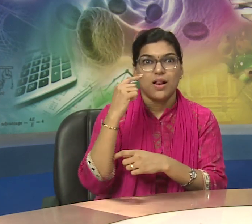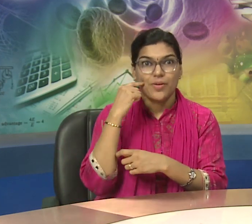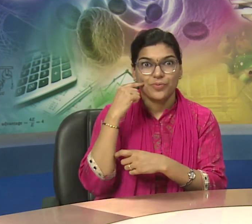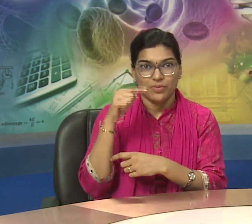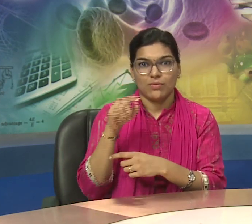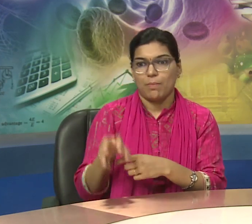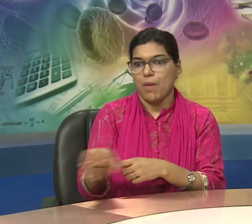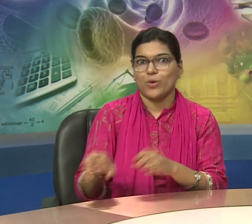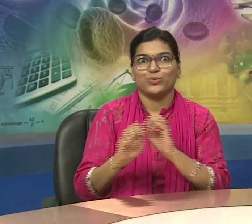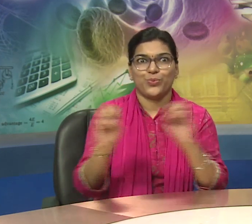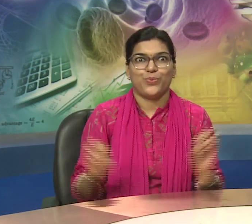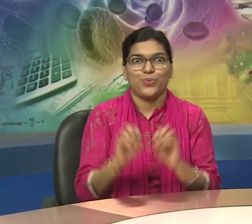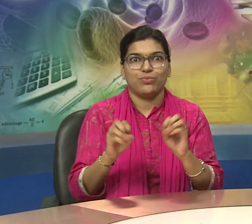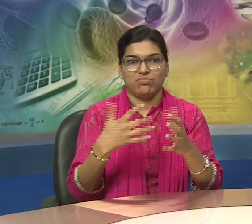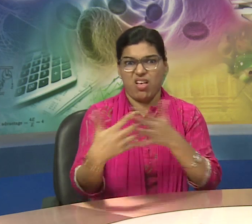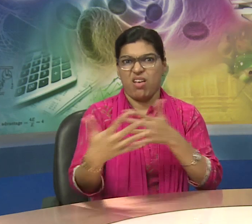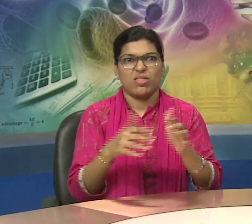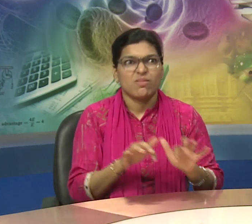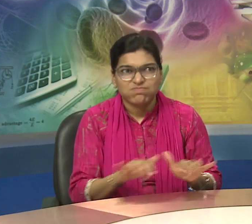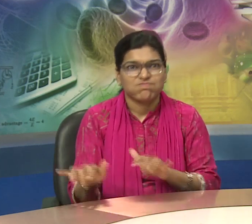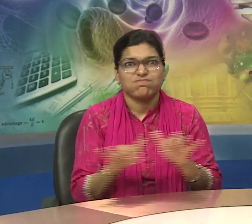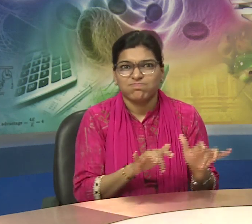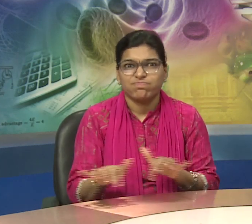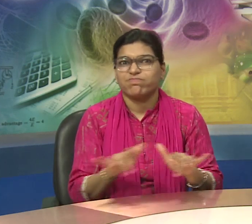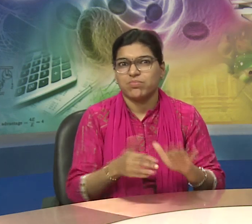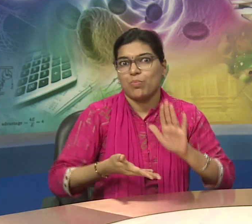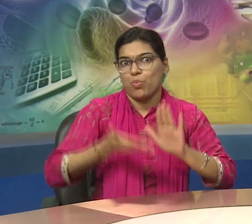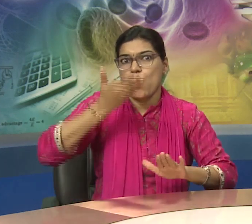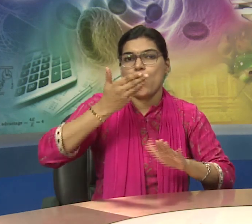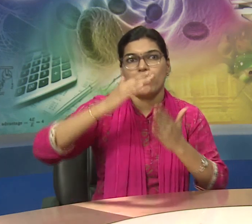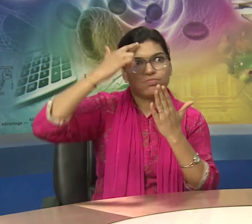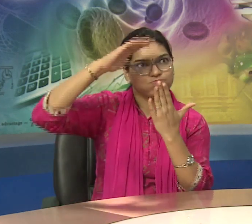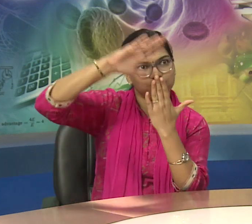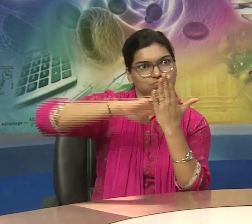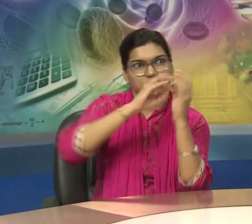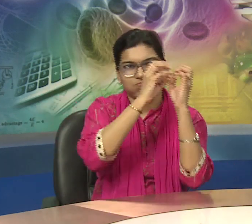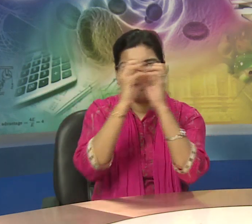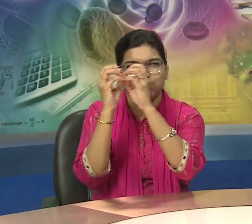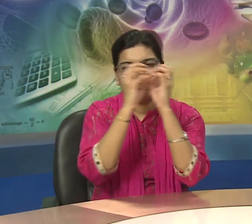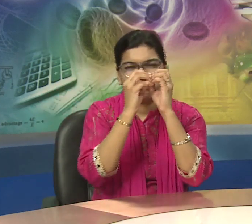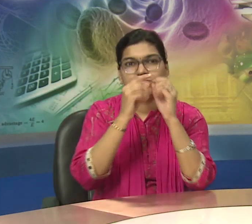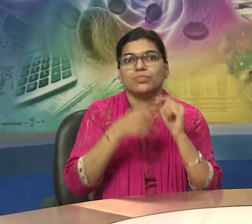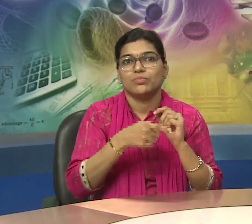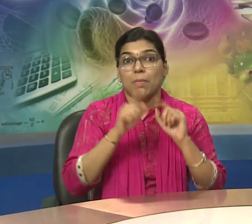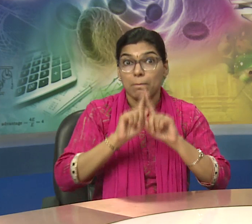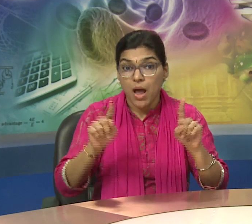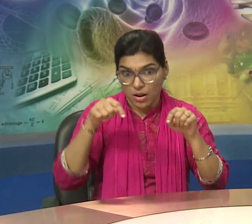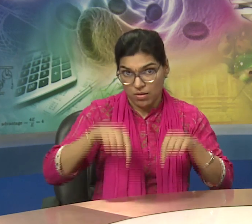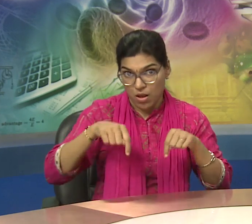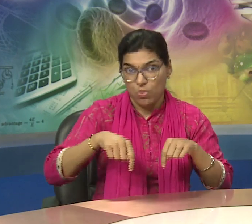mouse usage. We just need to do lots of typing work, but